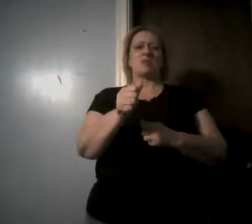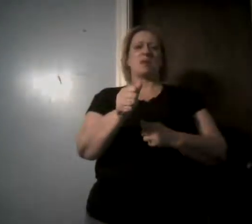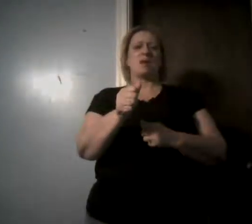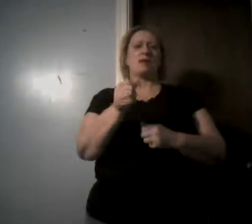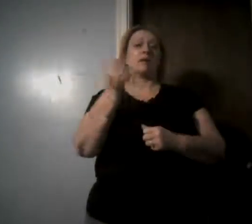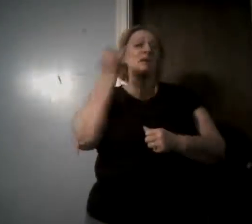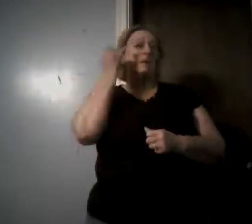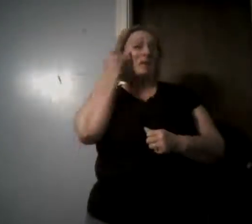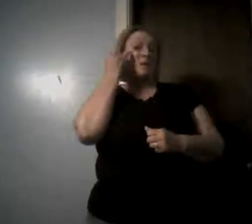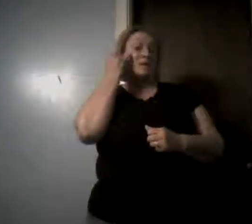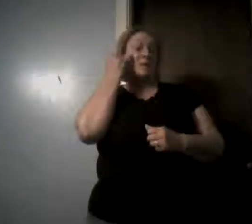dermatologist.